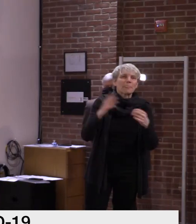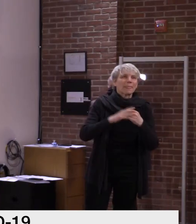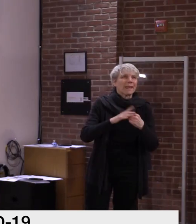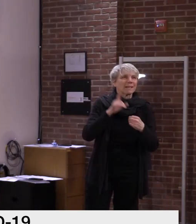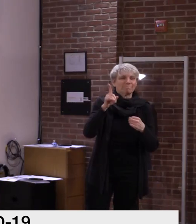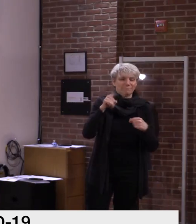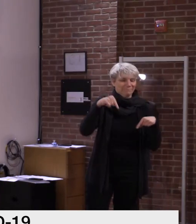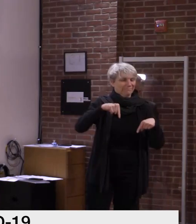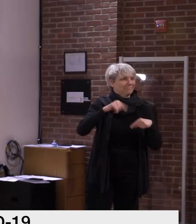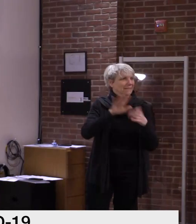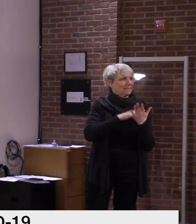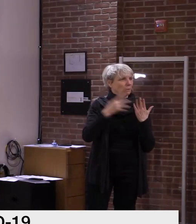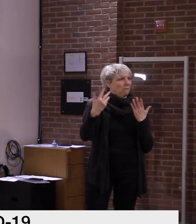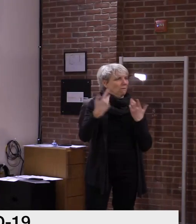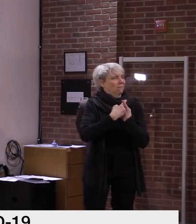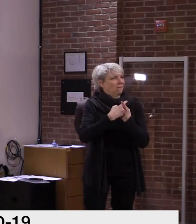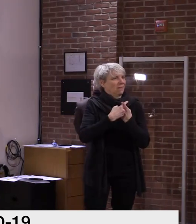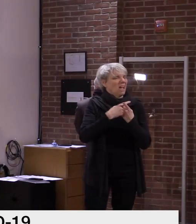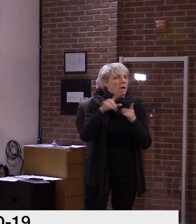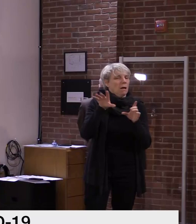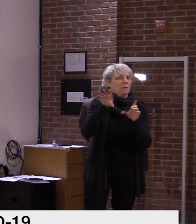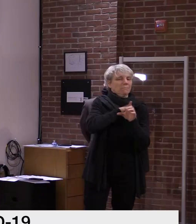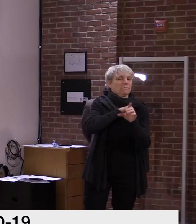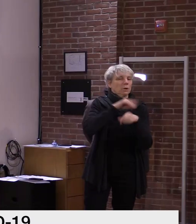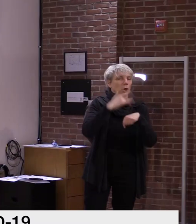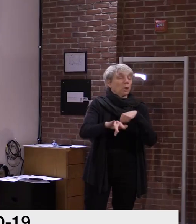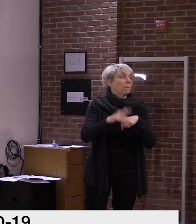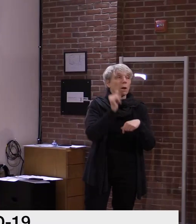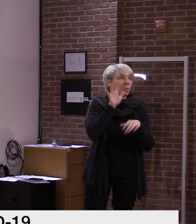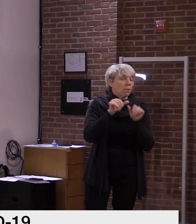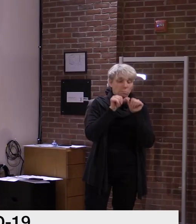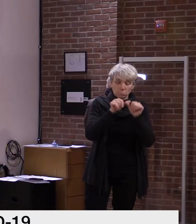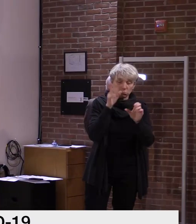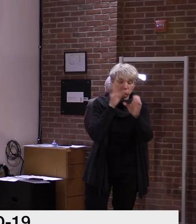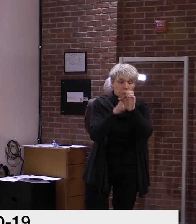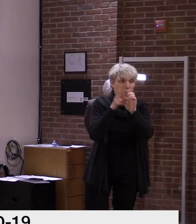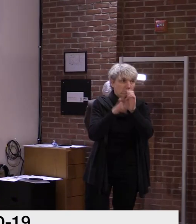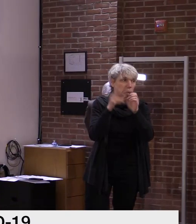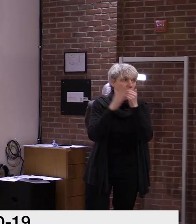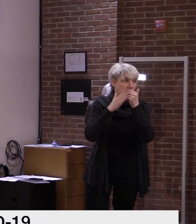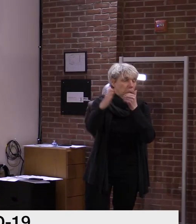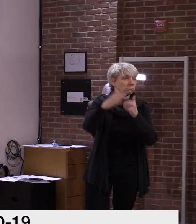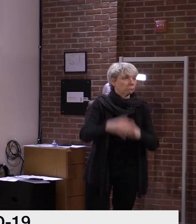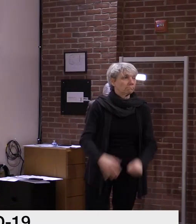our schedule all that well, but we'll continue to participate.